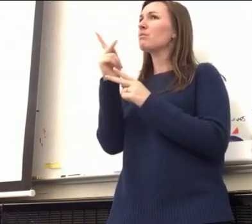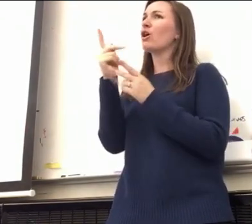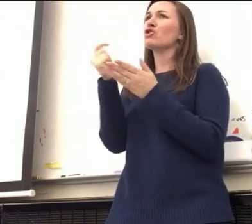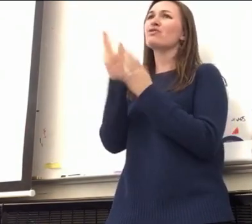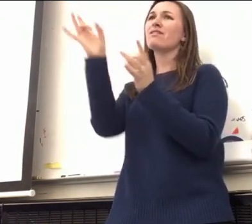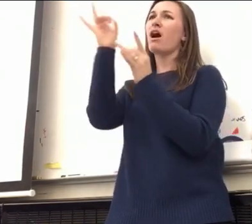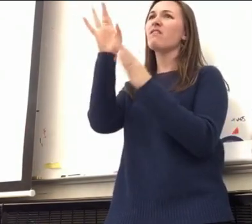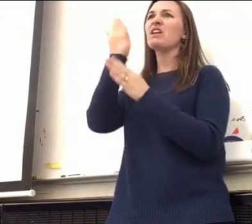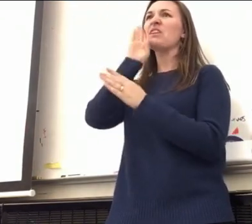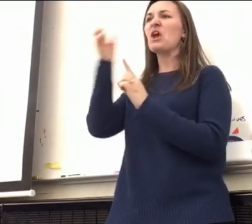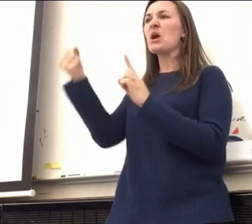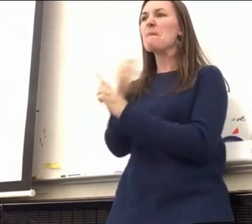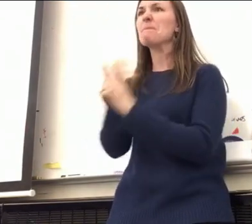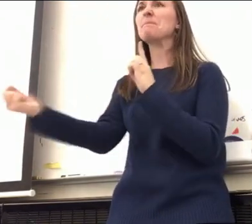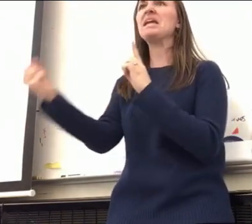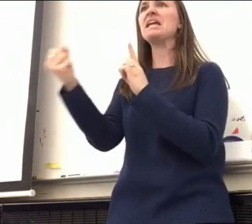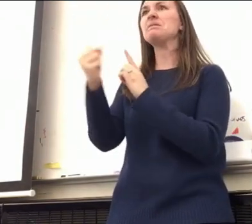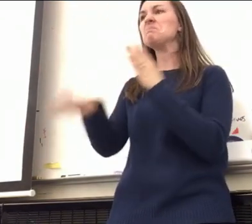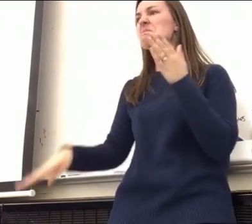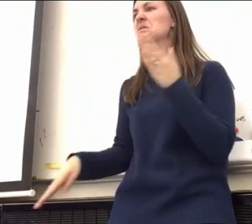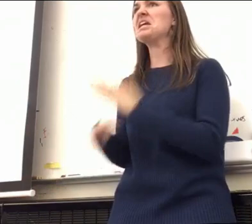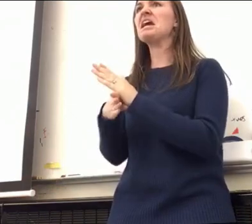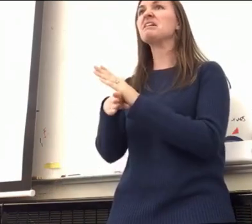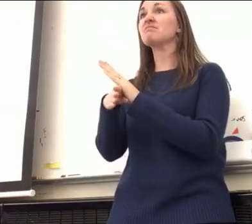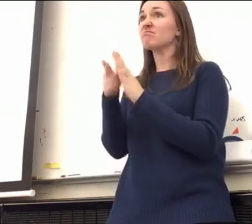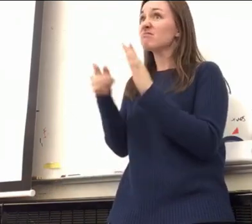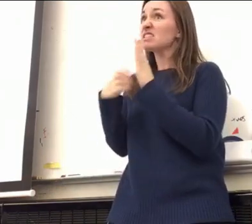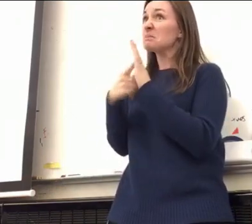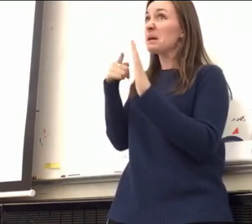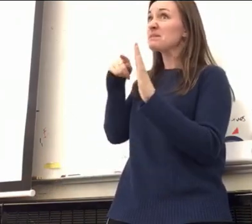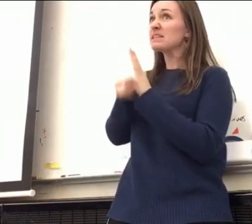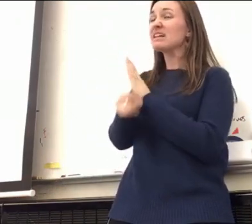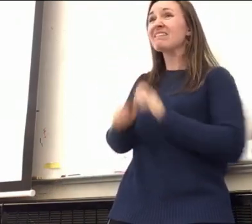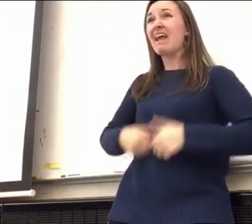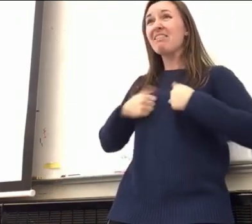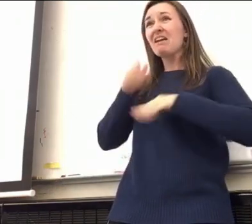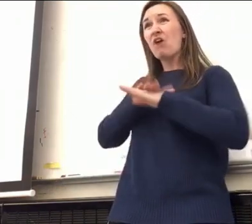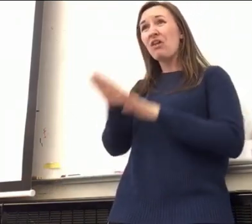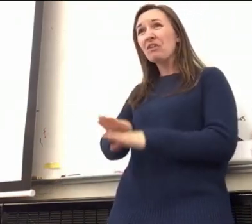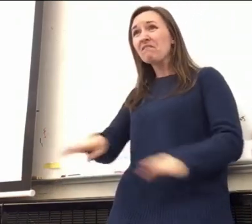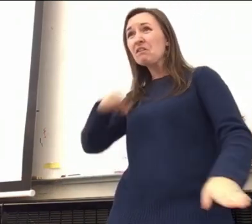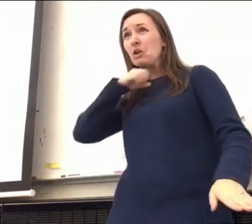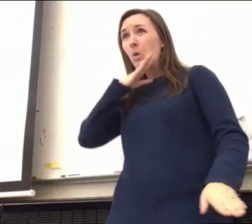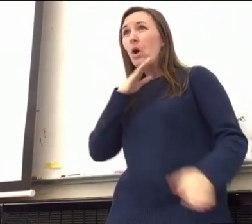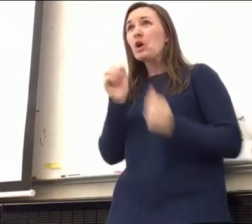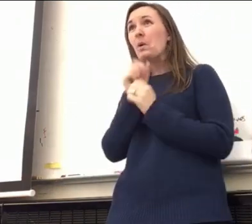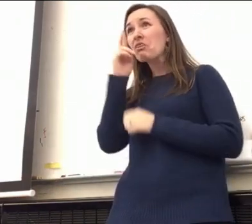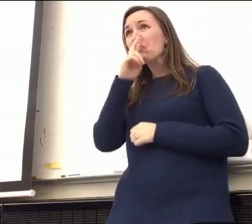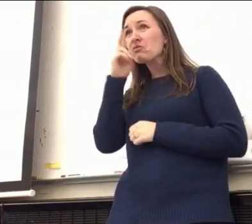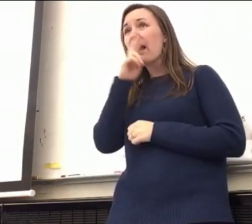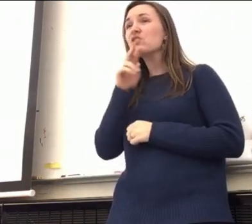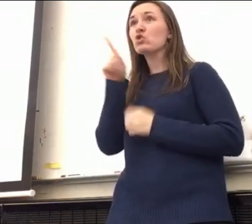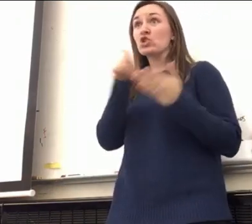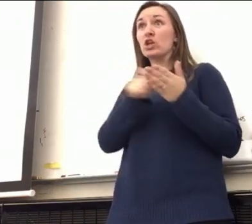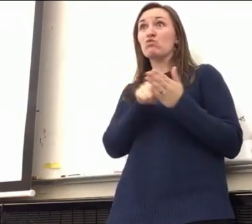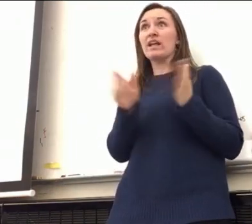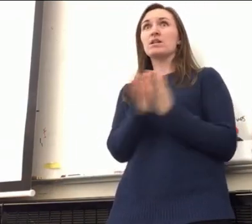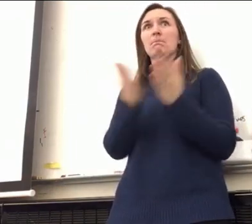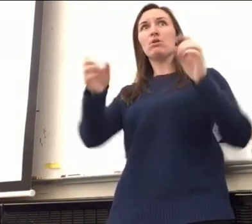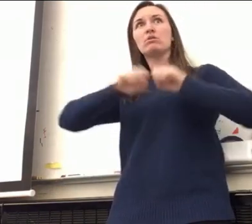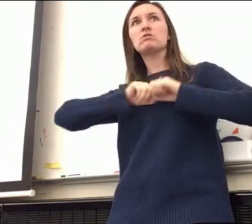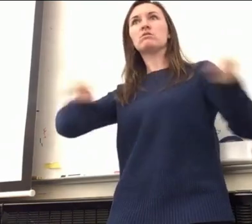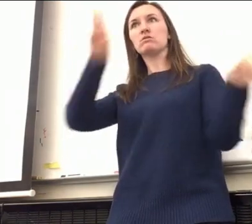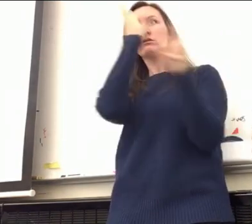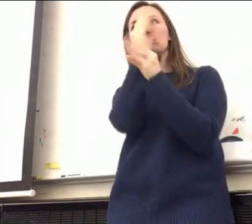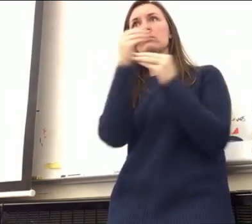killed. These people live on dirt floors. They're eaten by rats. And she's going to write this book, and it's going to encourage prison reform throughout the United